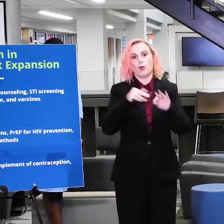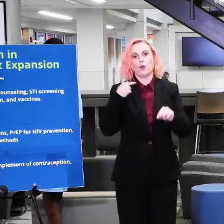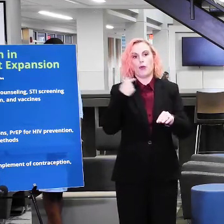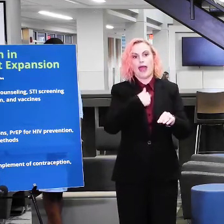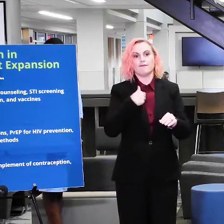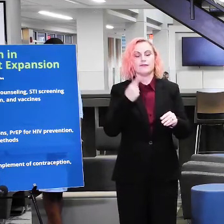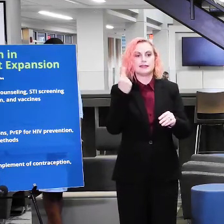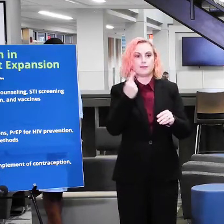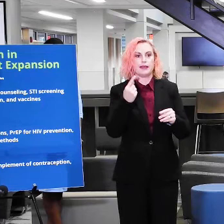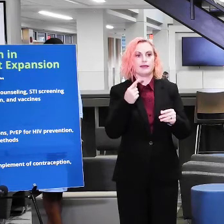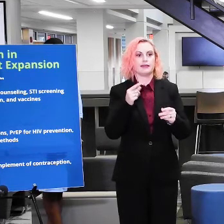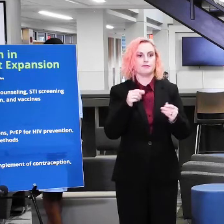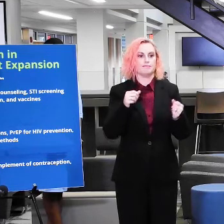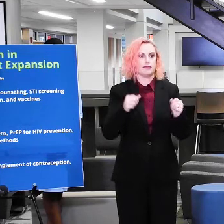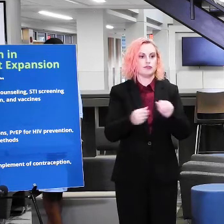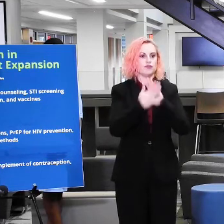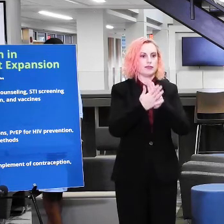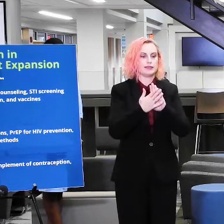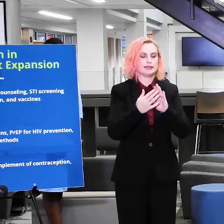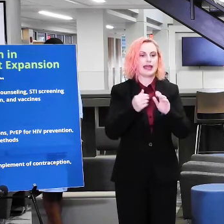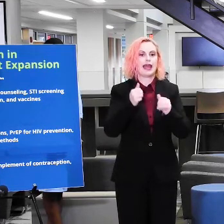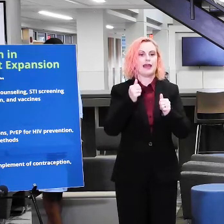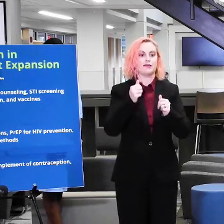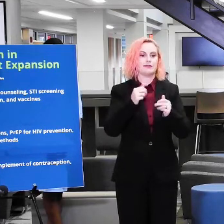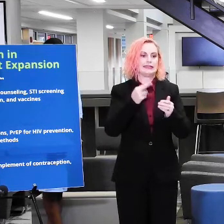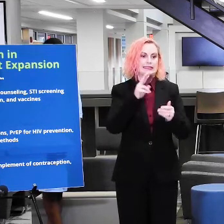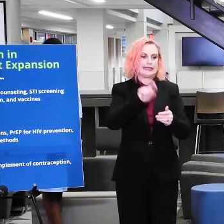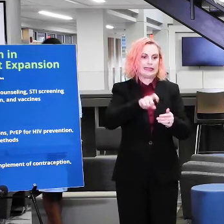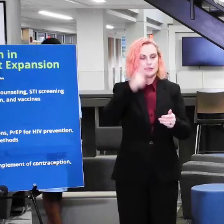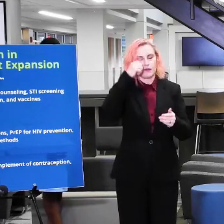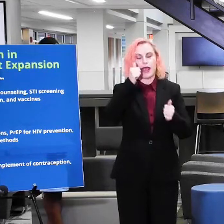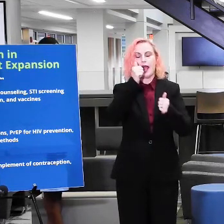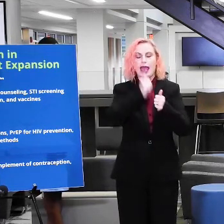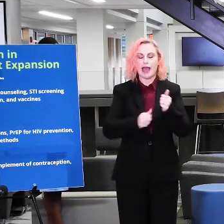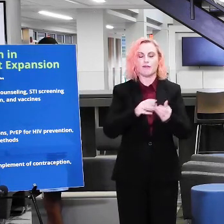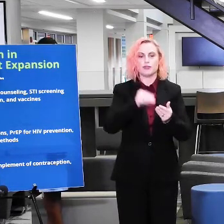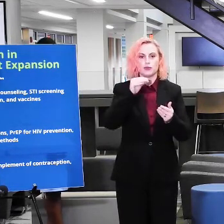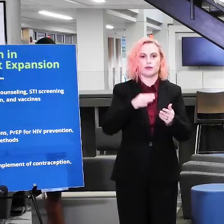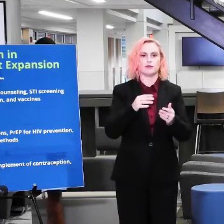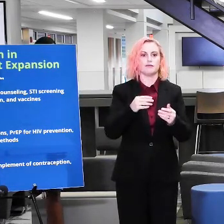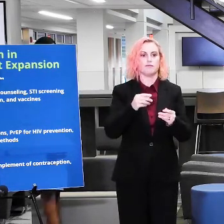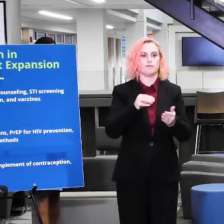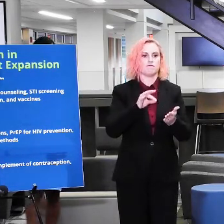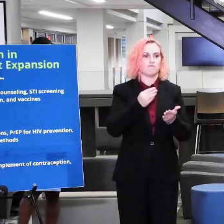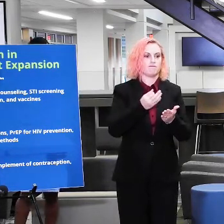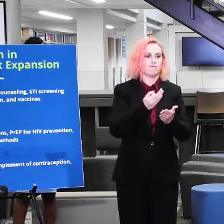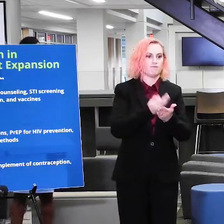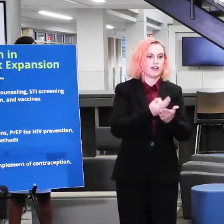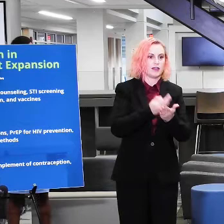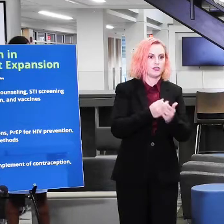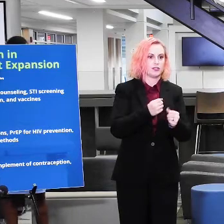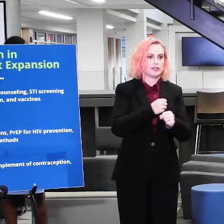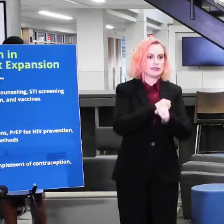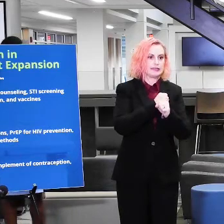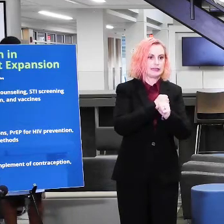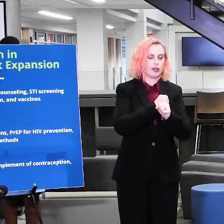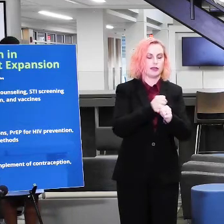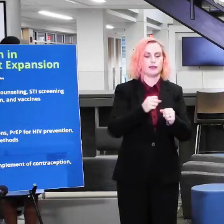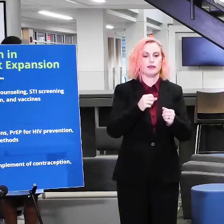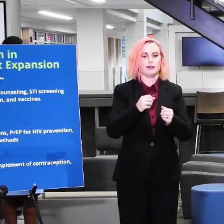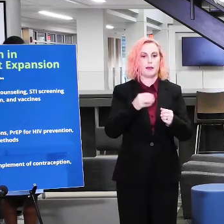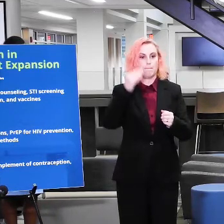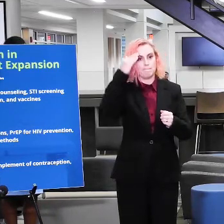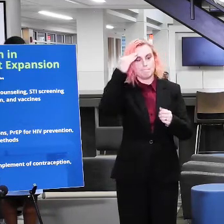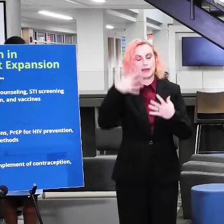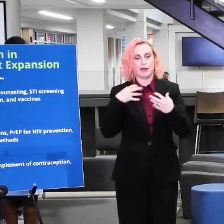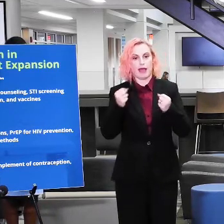student, whether that be resources for food insecurity, mental health counseling, sexual and reproductive health, or simply clubs and